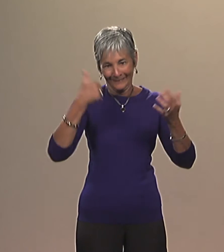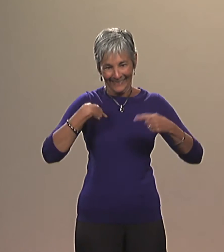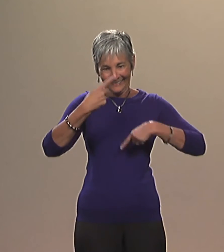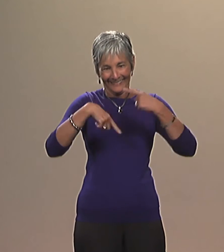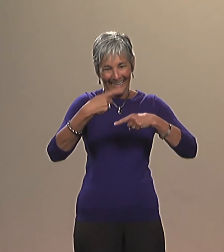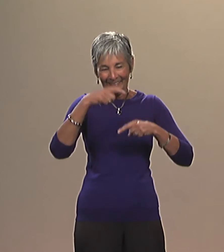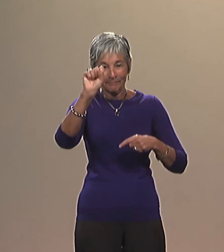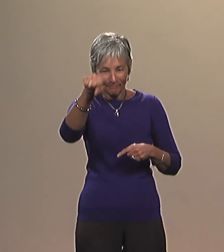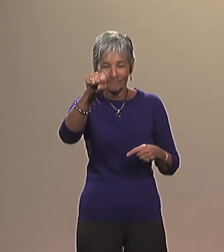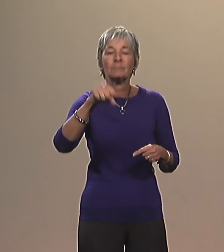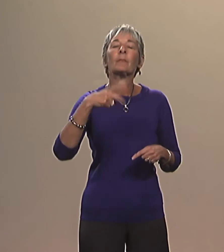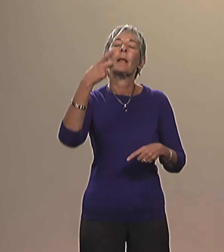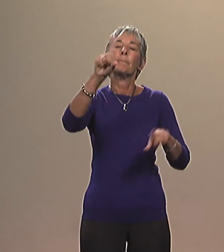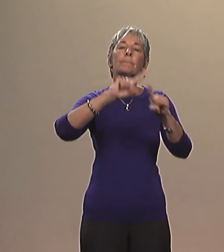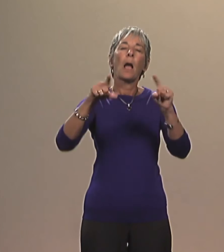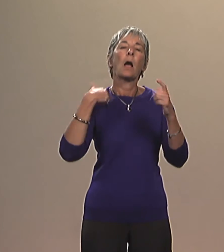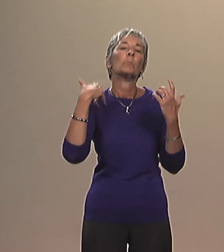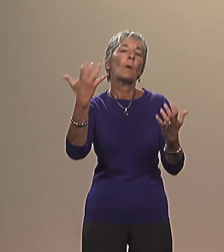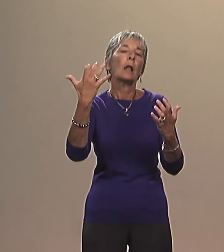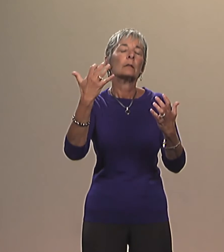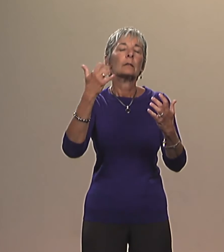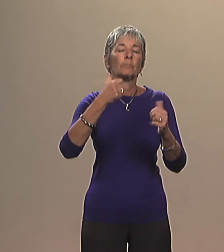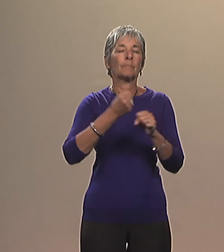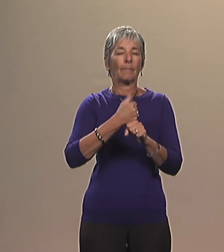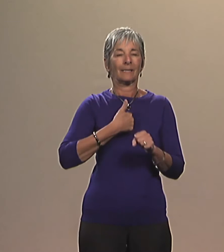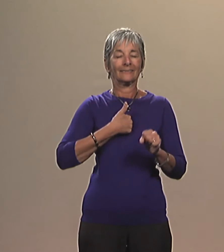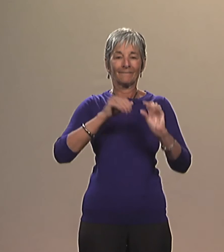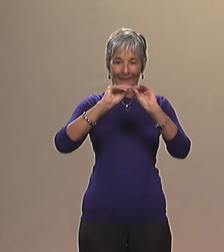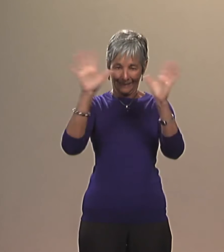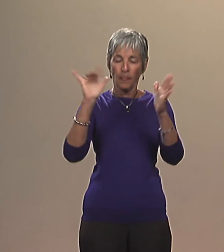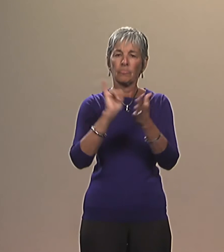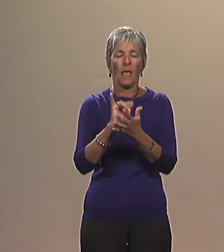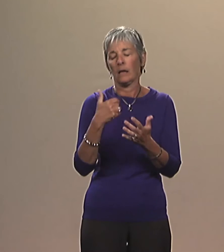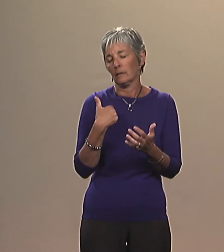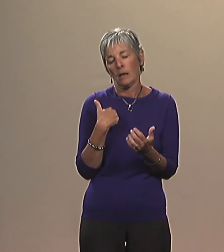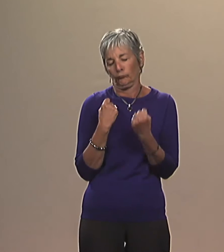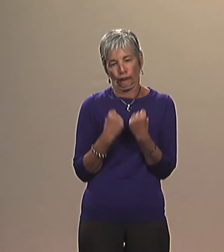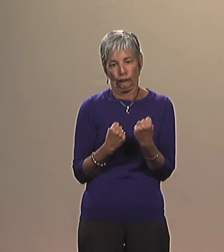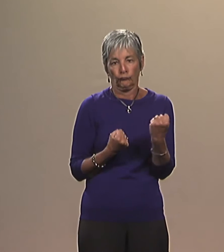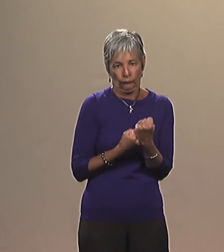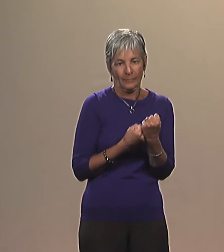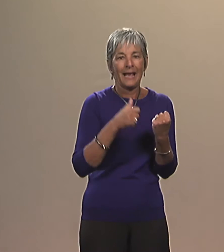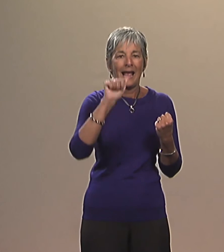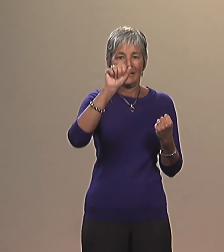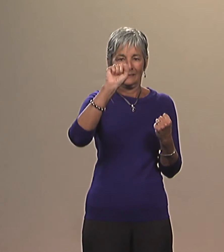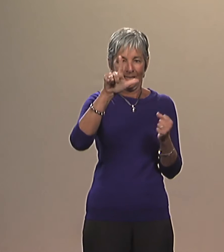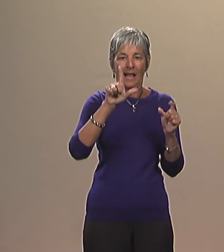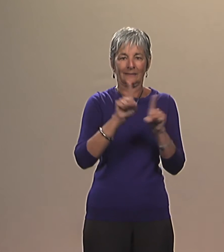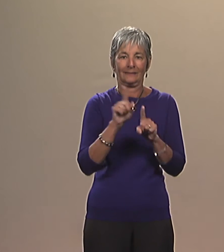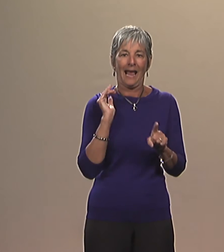because I sign. However, I do want to make it clear that I am a strong advocate of ASL as our language of